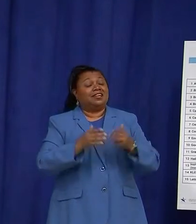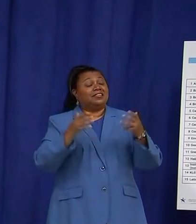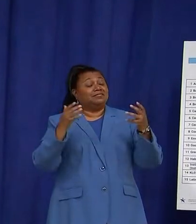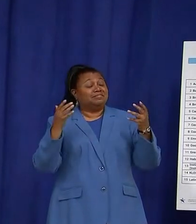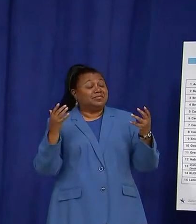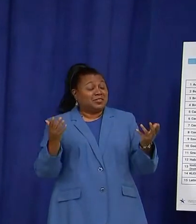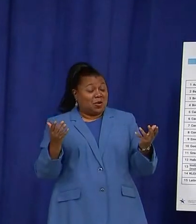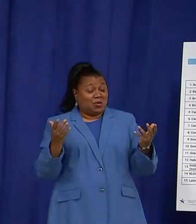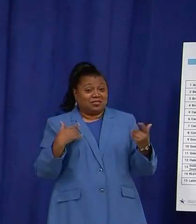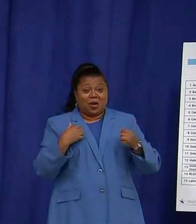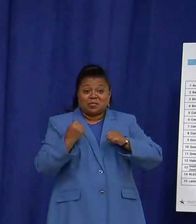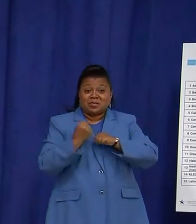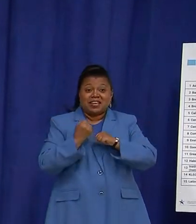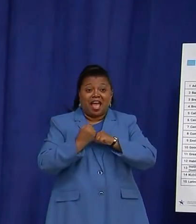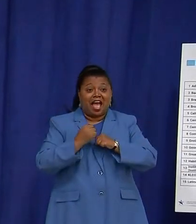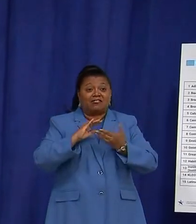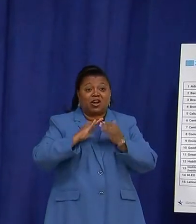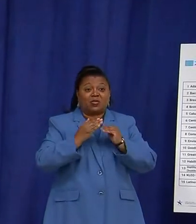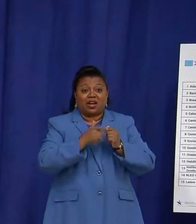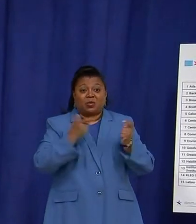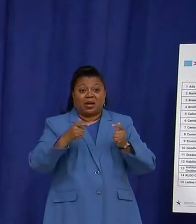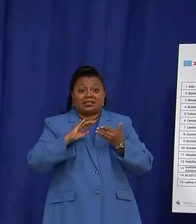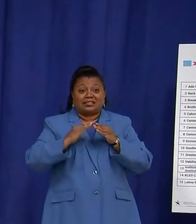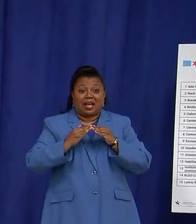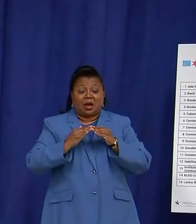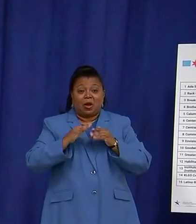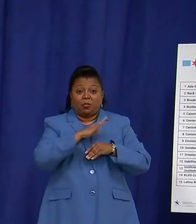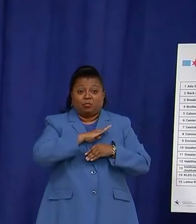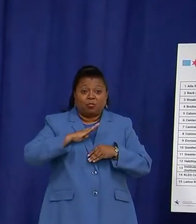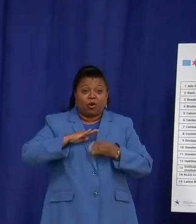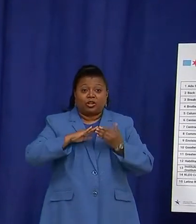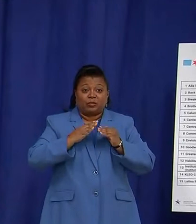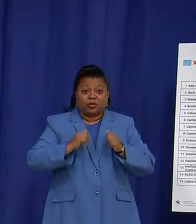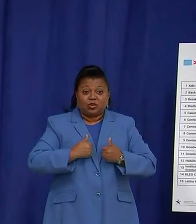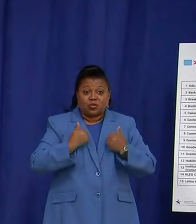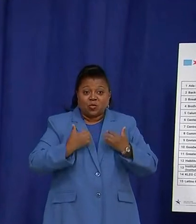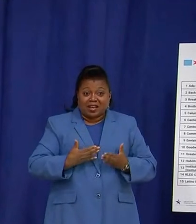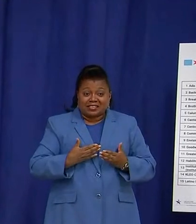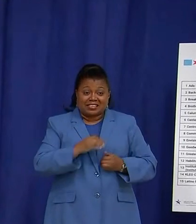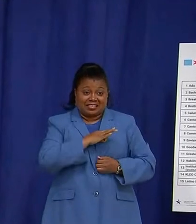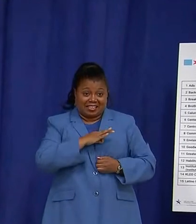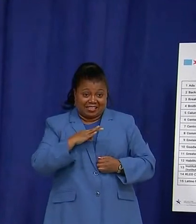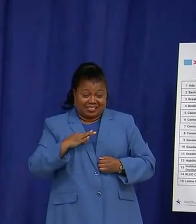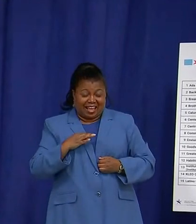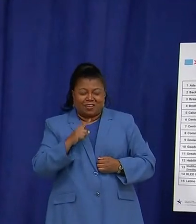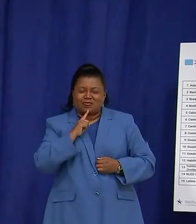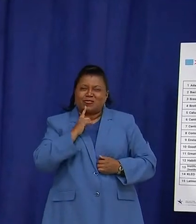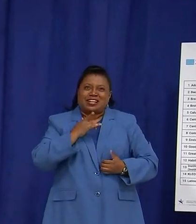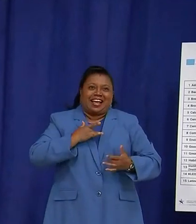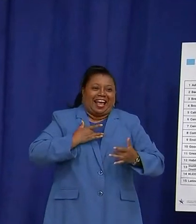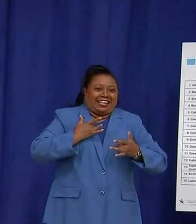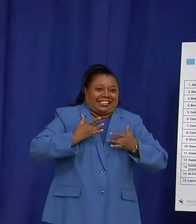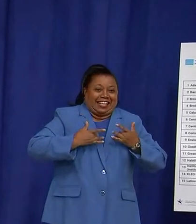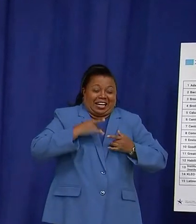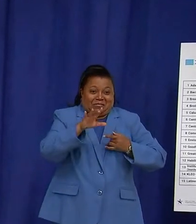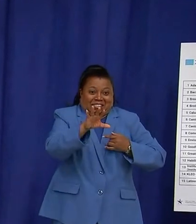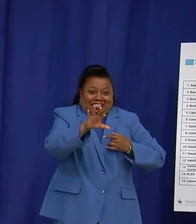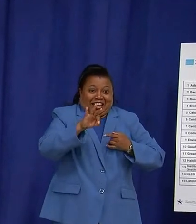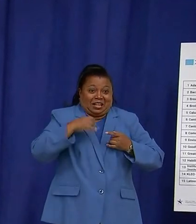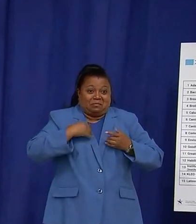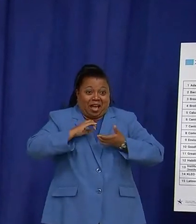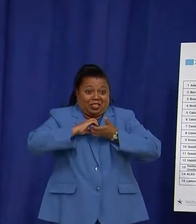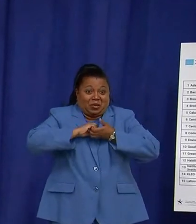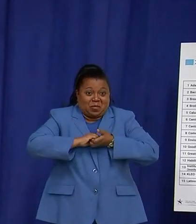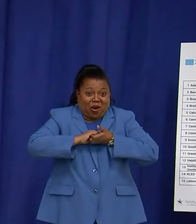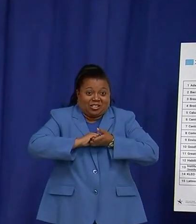So, on behalf of Greater Westtown Board, community residents, and staff, we are excited to be selected by